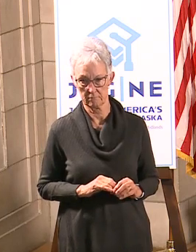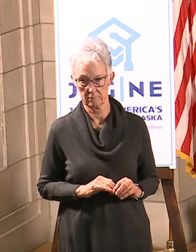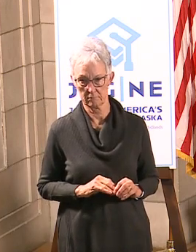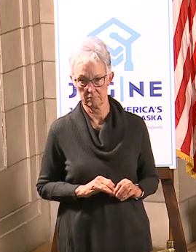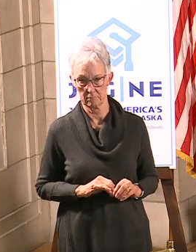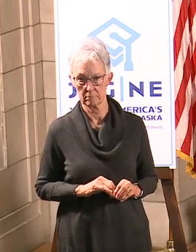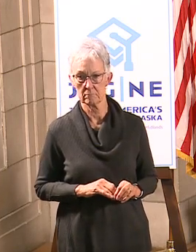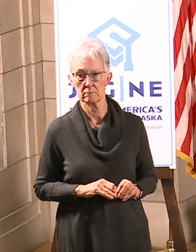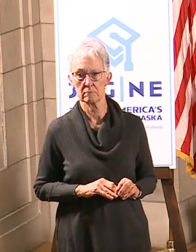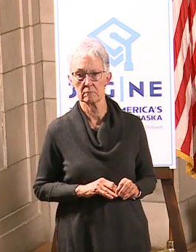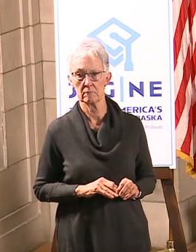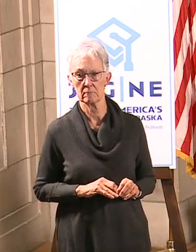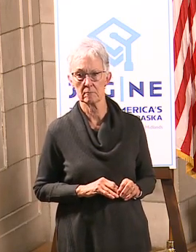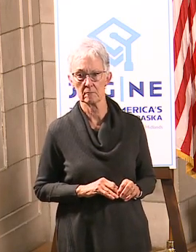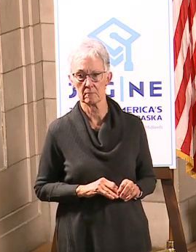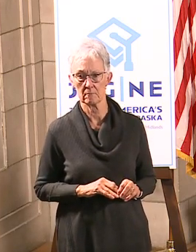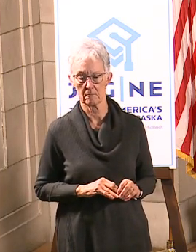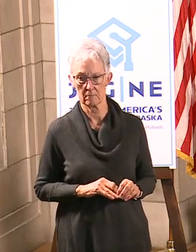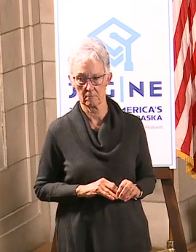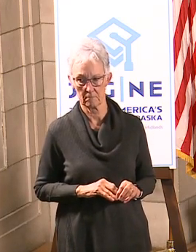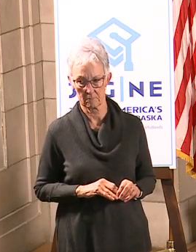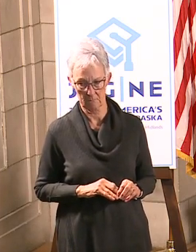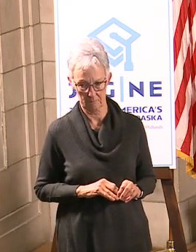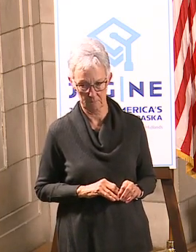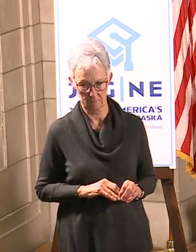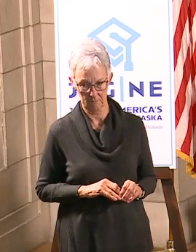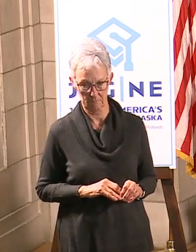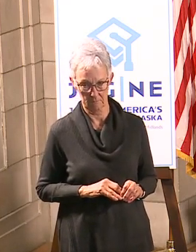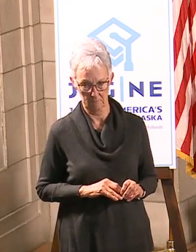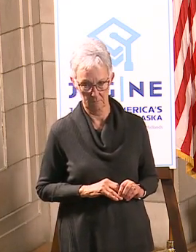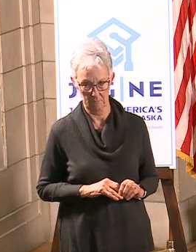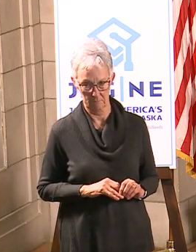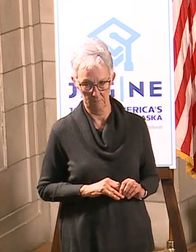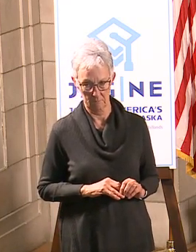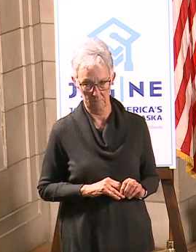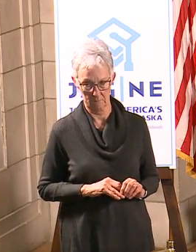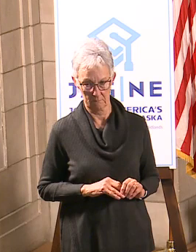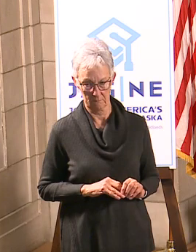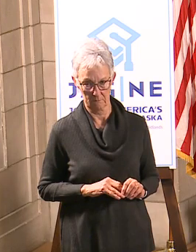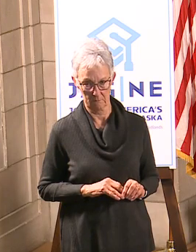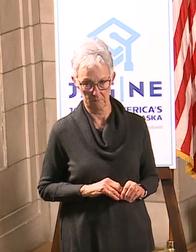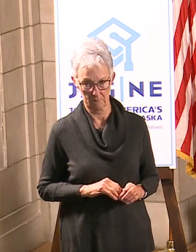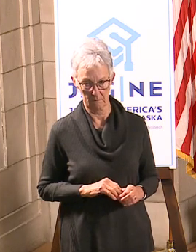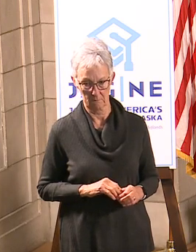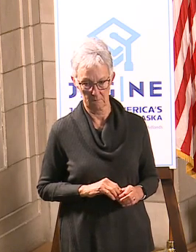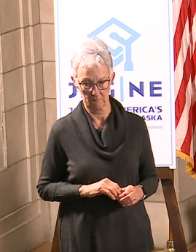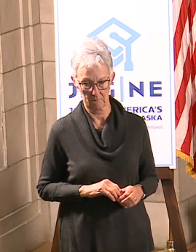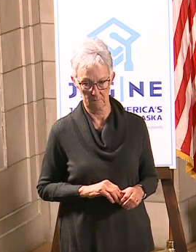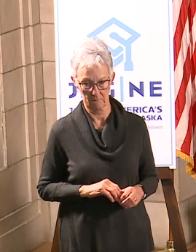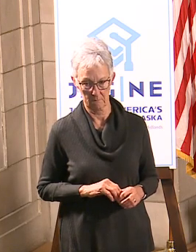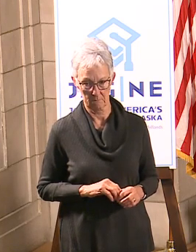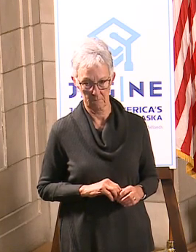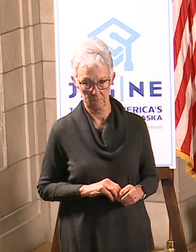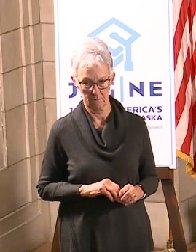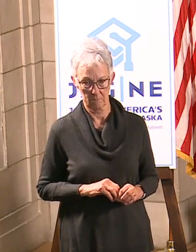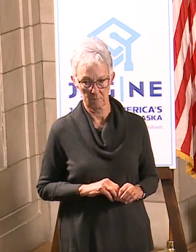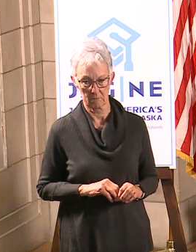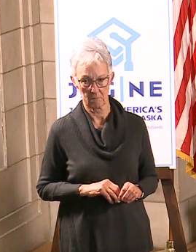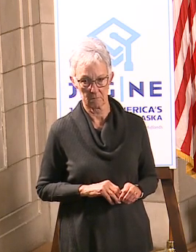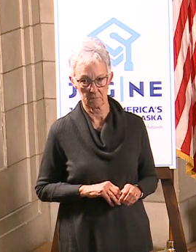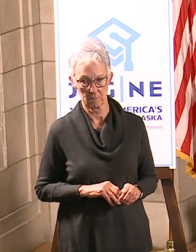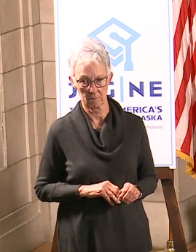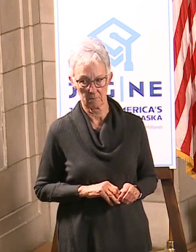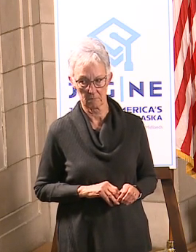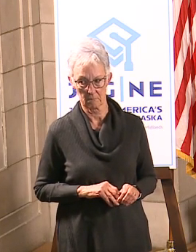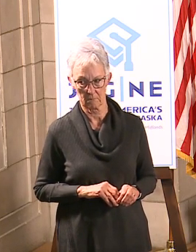Doctor, you know, if the public health hadn't stepped in and done the things that it's done, what would the